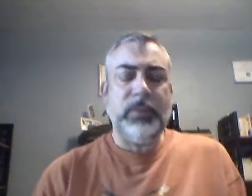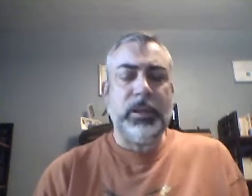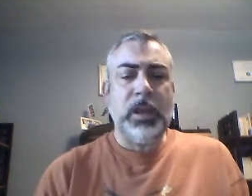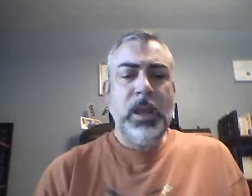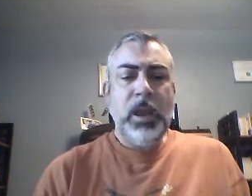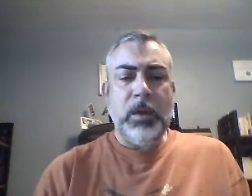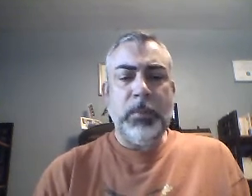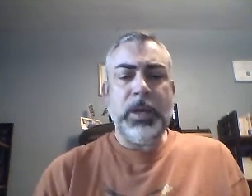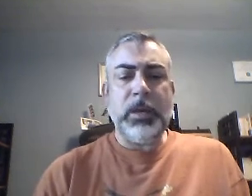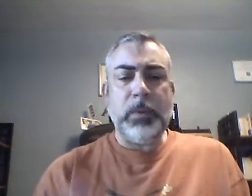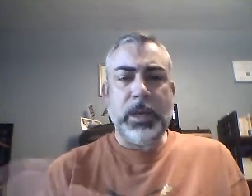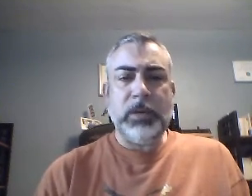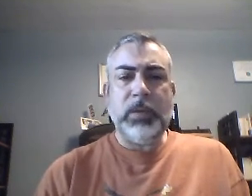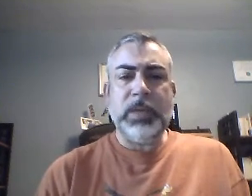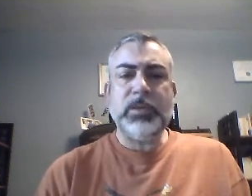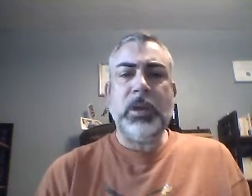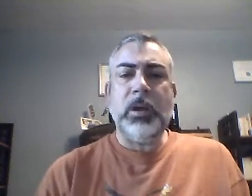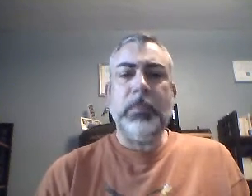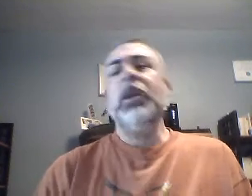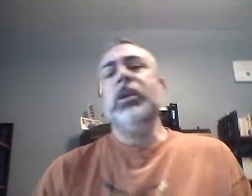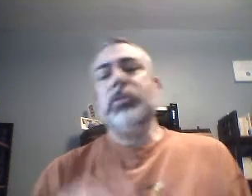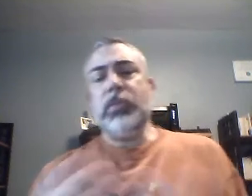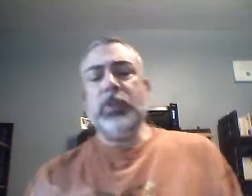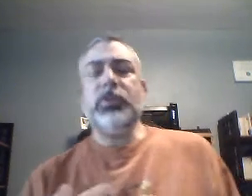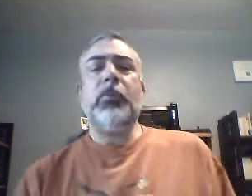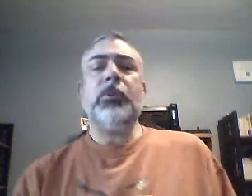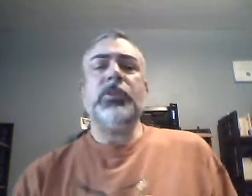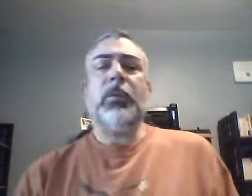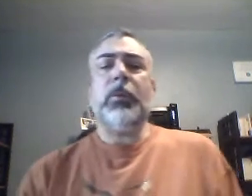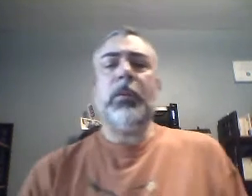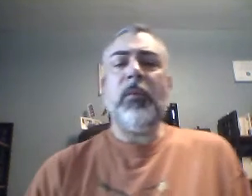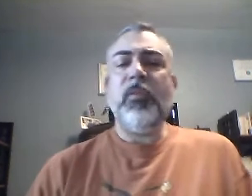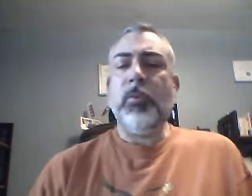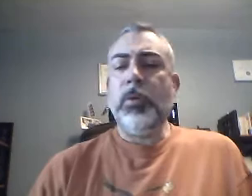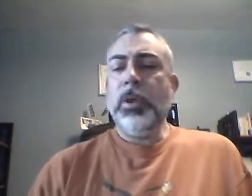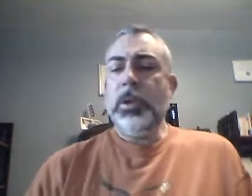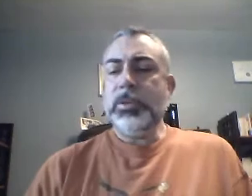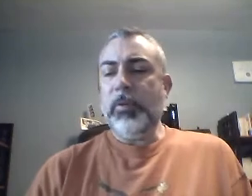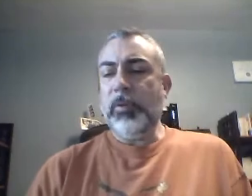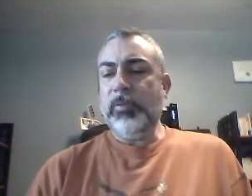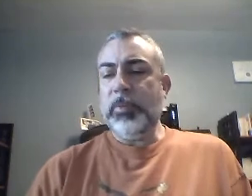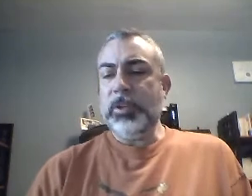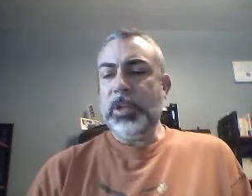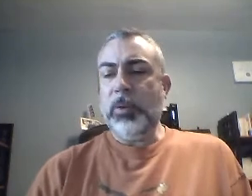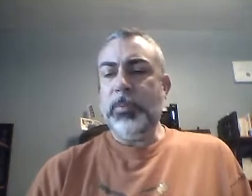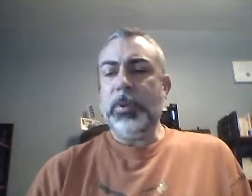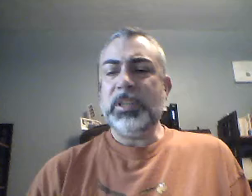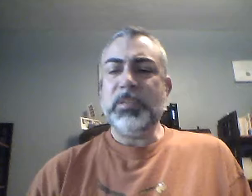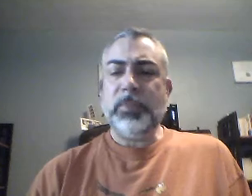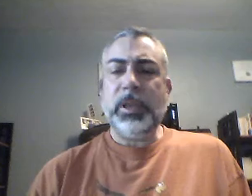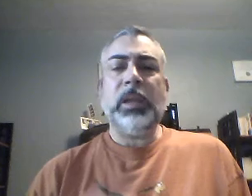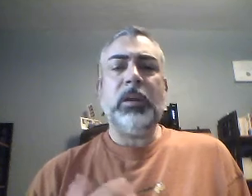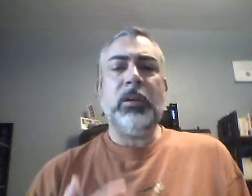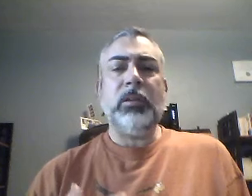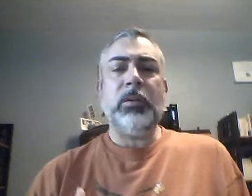definitely. But anyway, I digress. So there's some helpful information to help explain a little bit